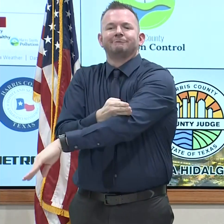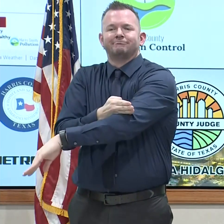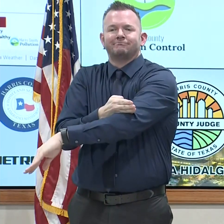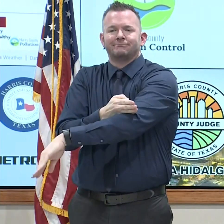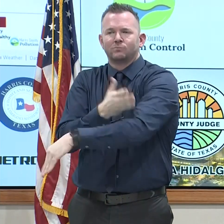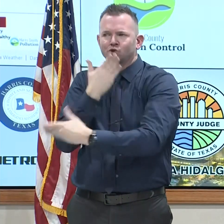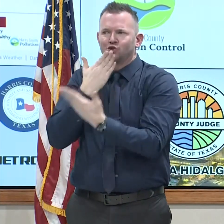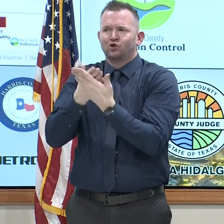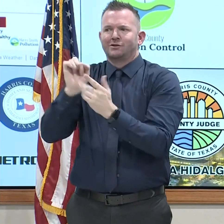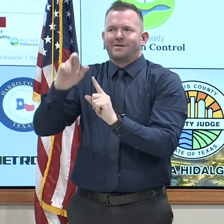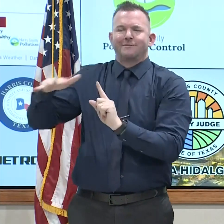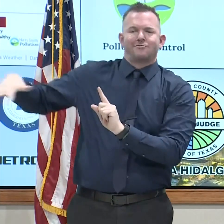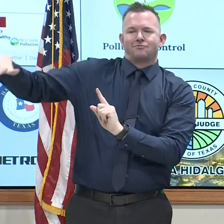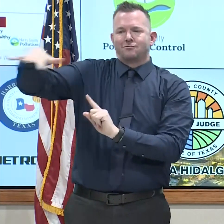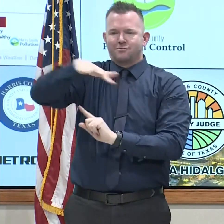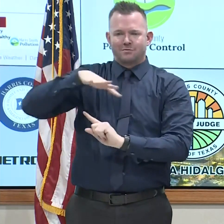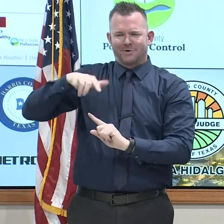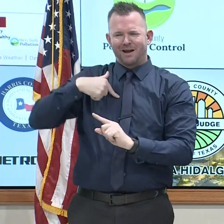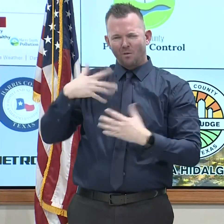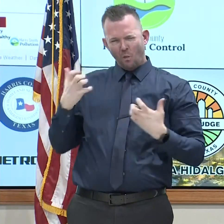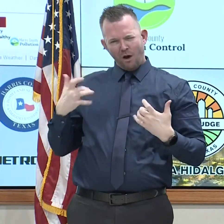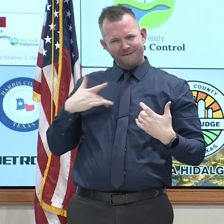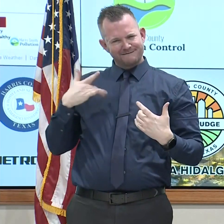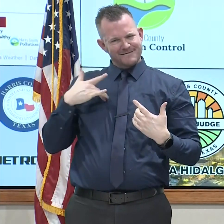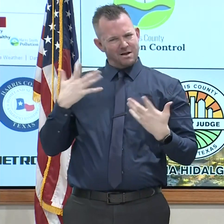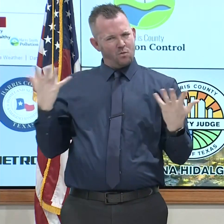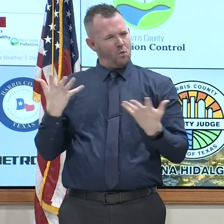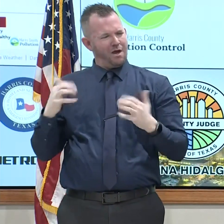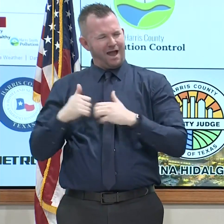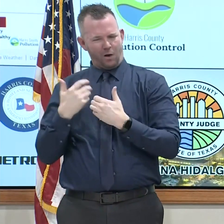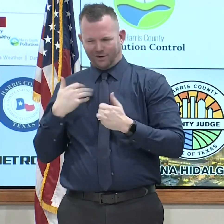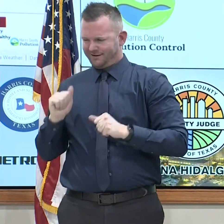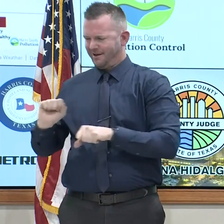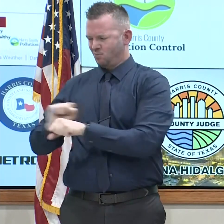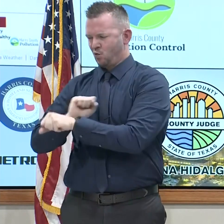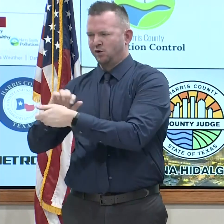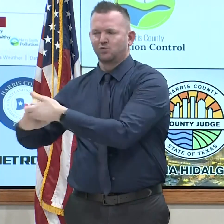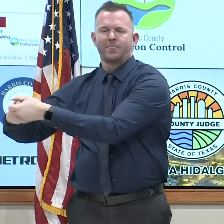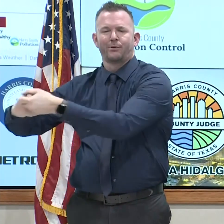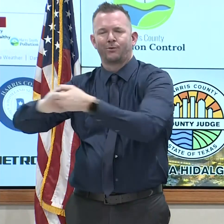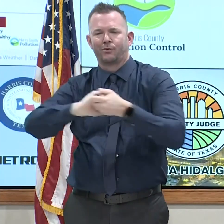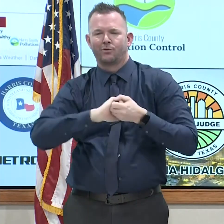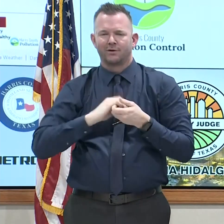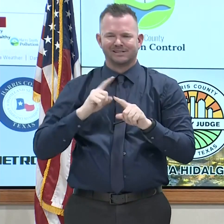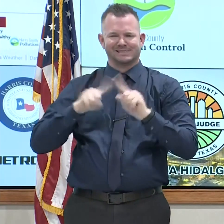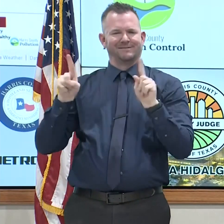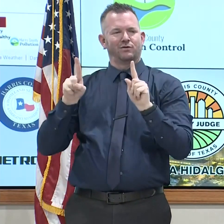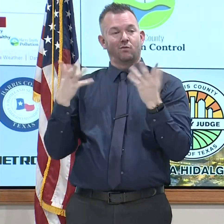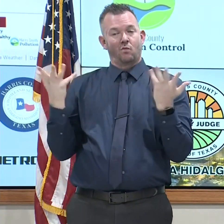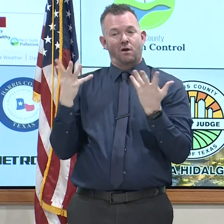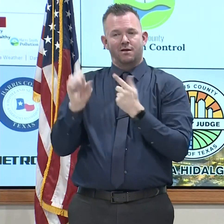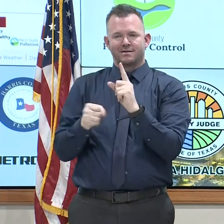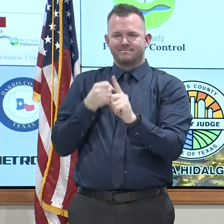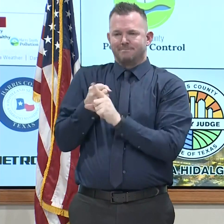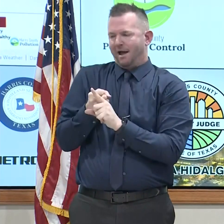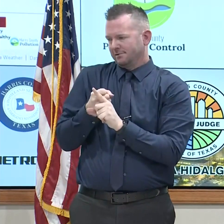stewardship and protection and how we will work together to make a difference through our service to the residents of Harris County. Thank you.